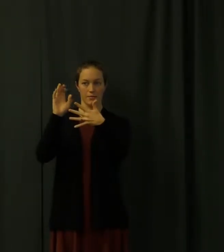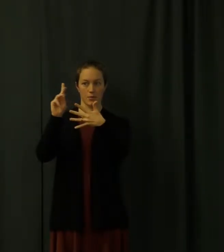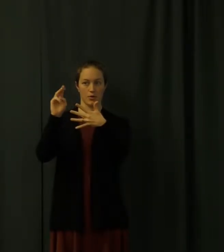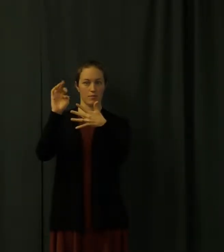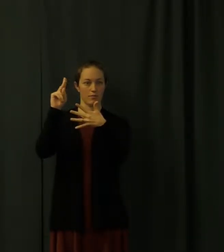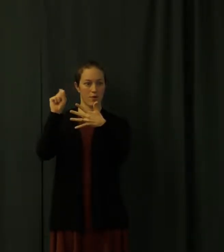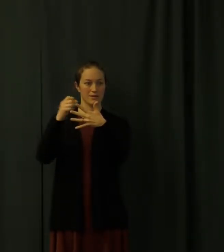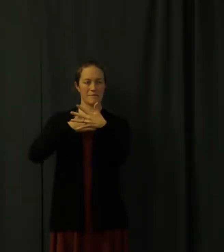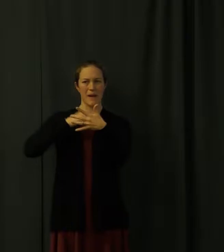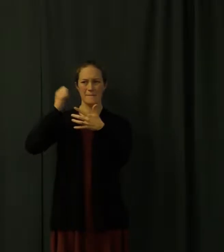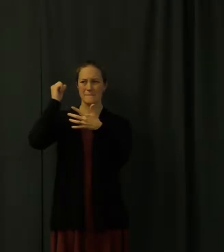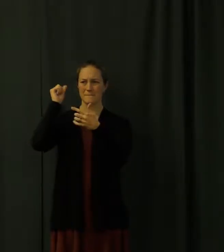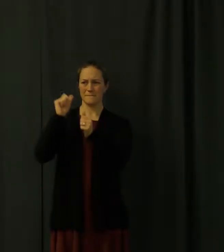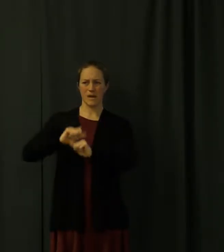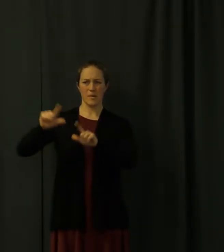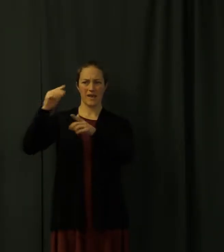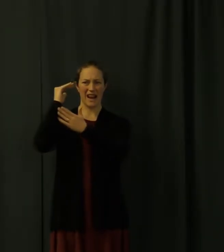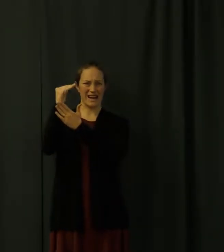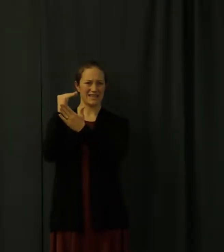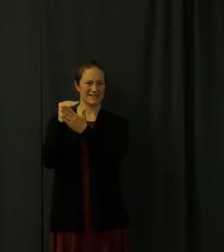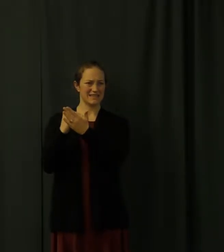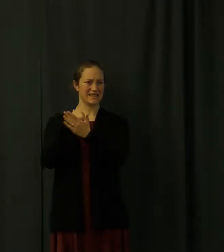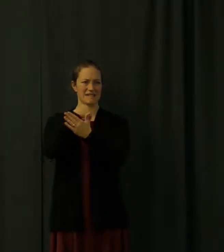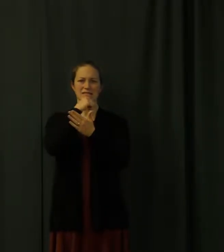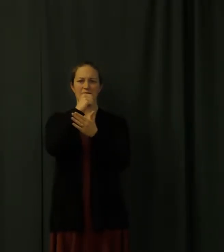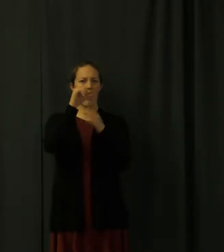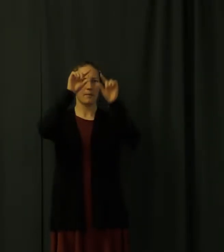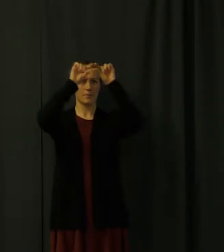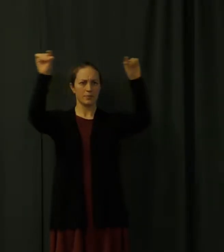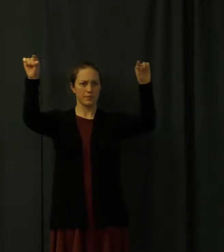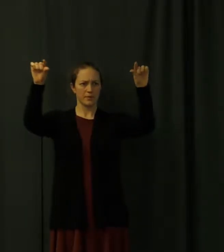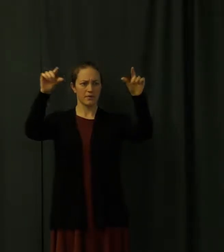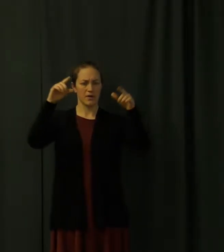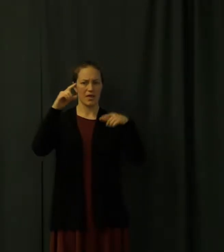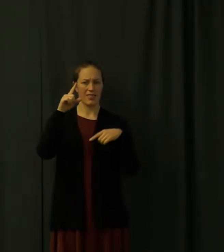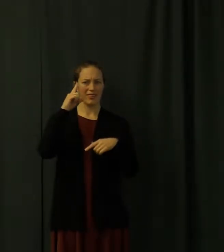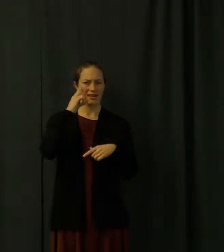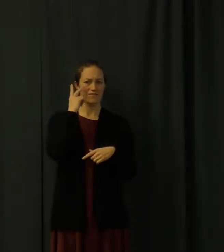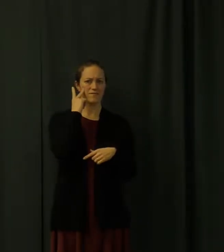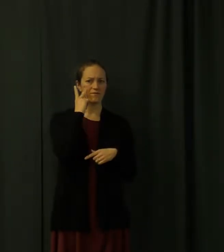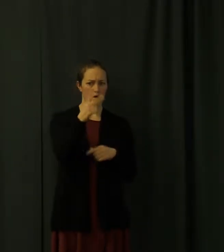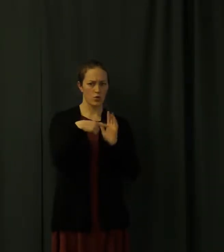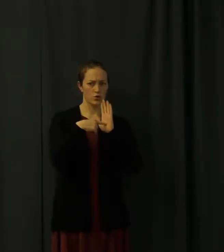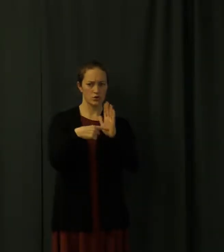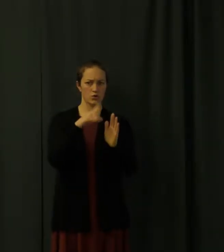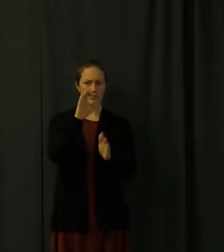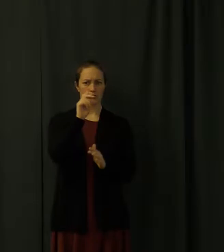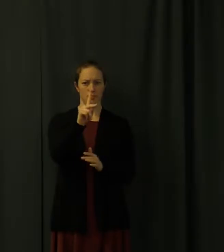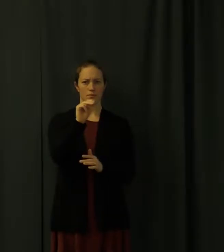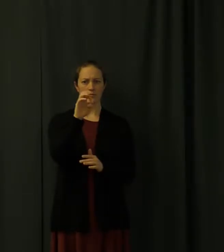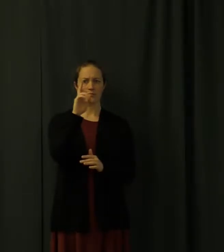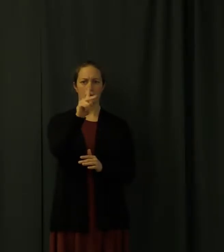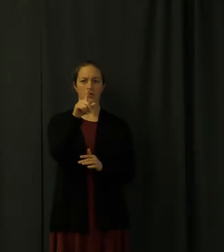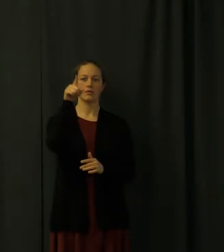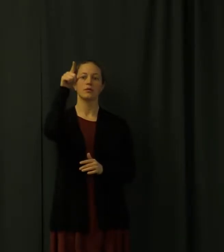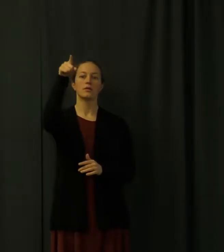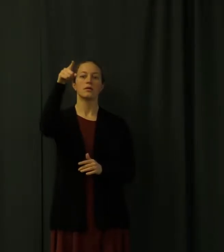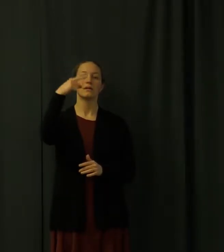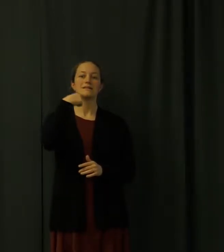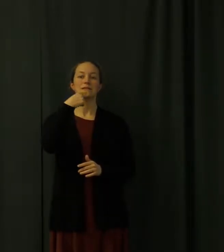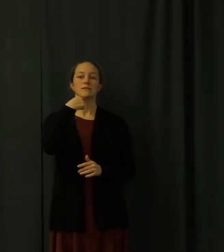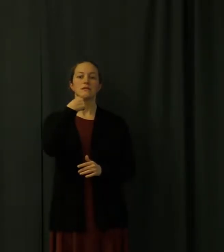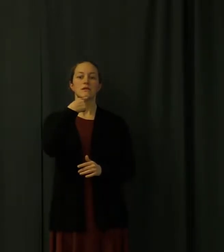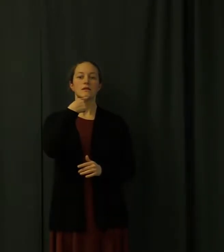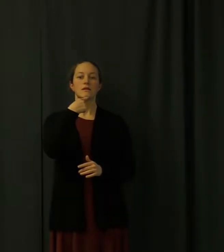up here. I think it's View and then Show Bookmark Bar. View and Show Bookmark. Okay, Yeah. thank you. Yeah, try that. Yeah. We do have